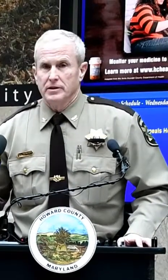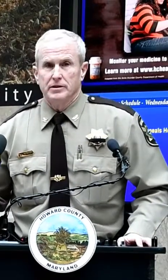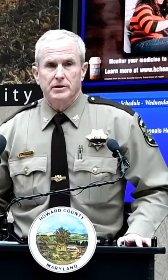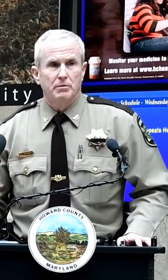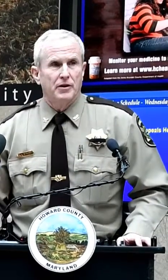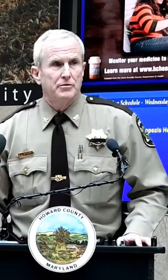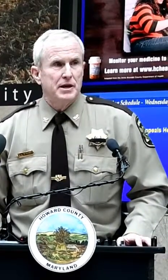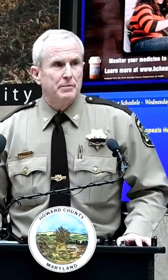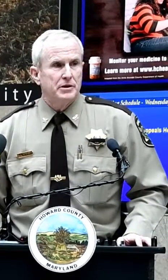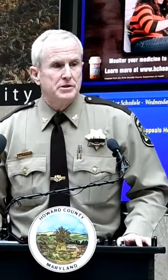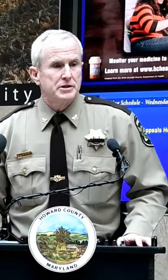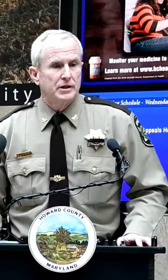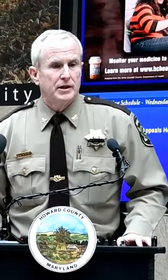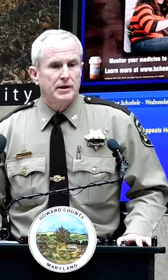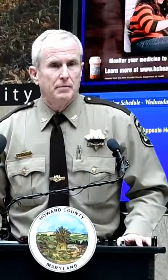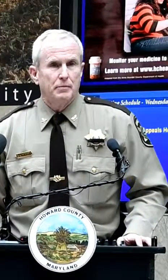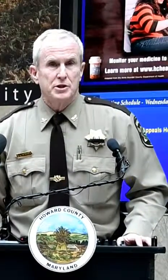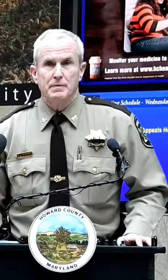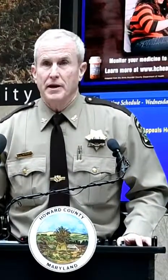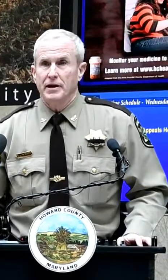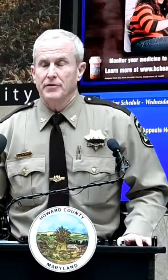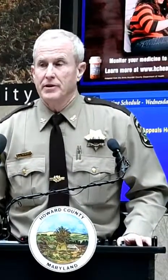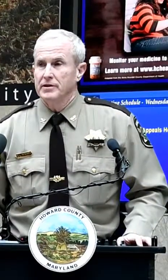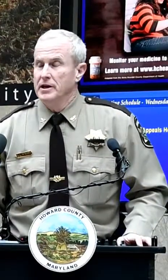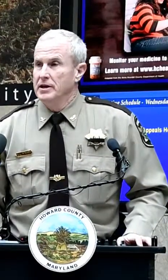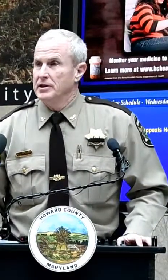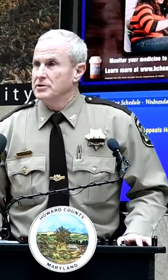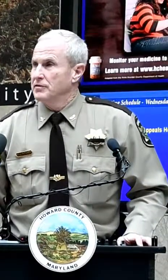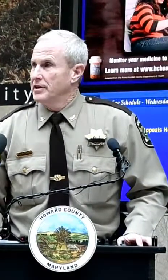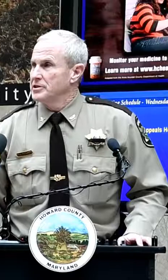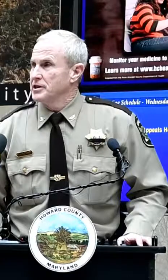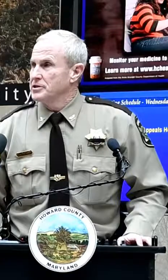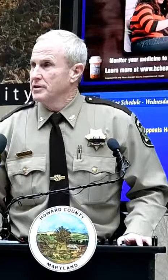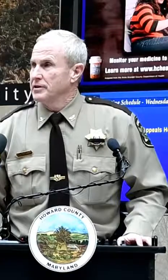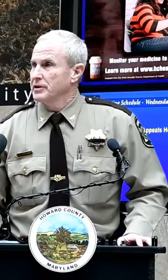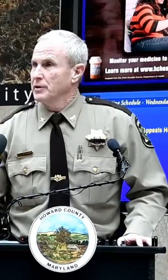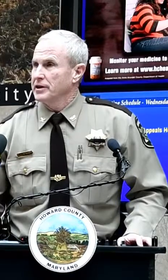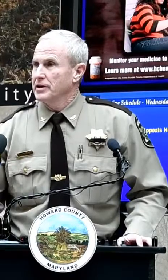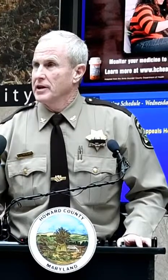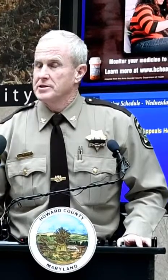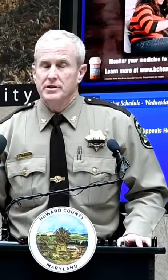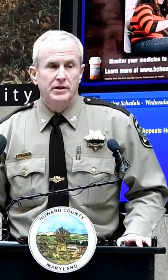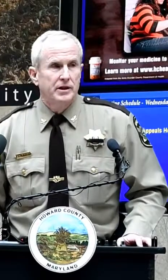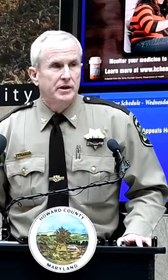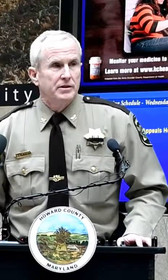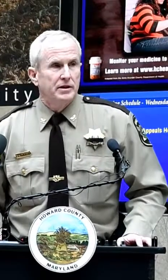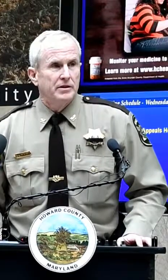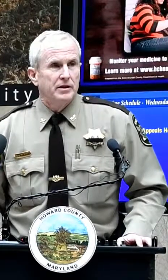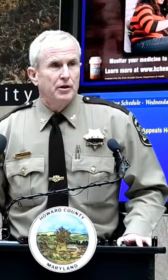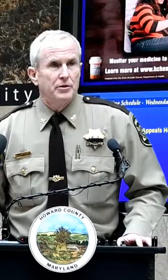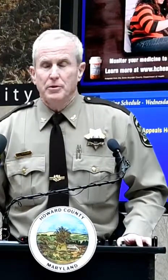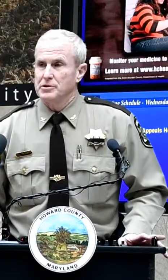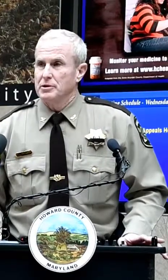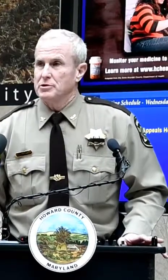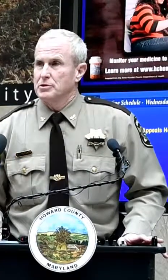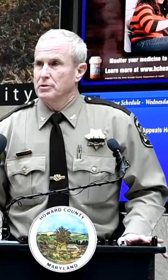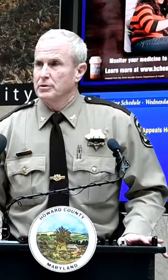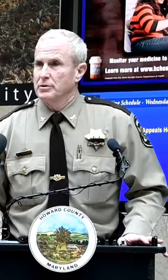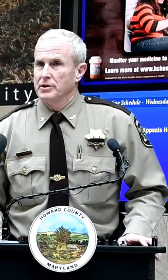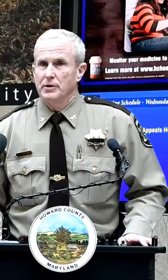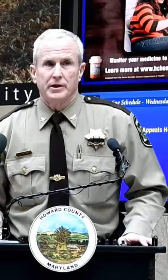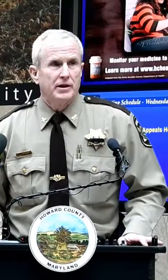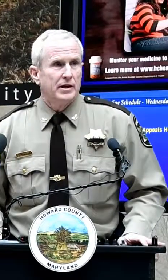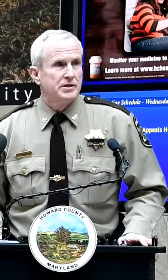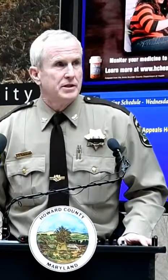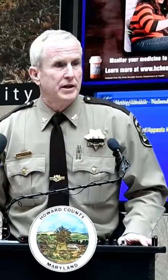he and a number of other deputies responded out there. They took advantage of that training. They recognized the health emergency that was going